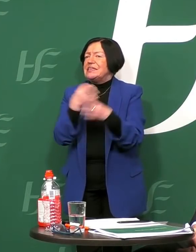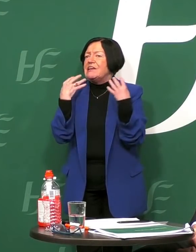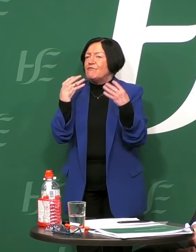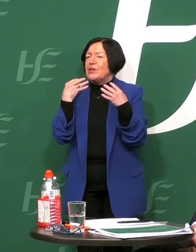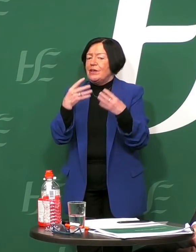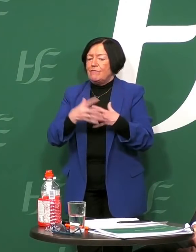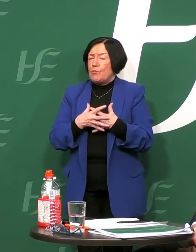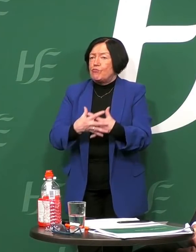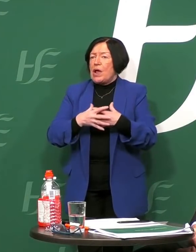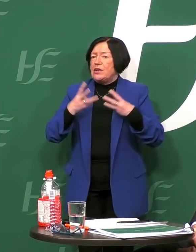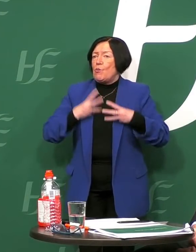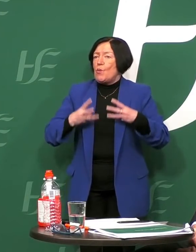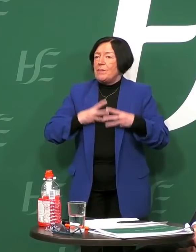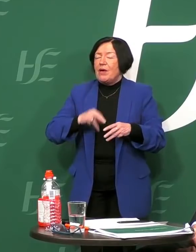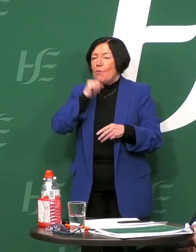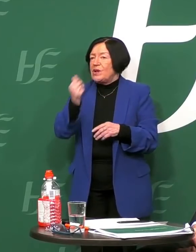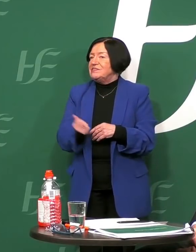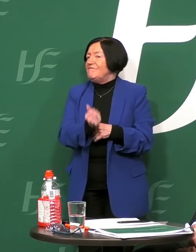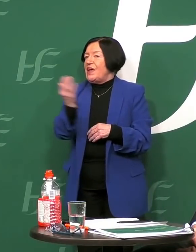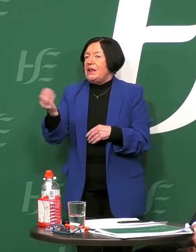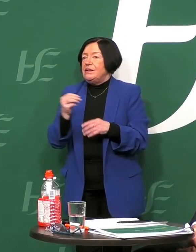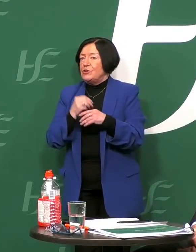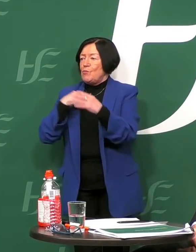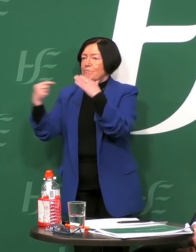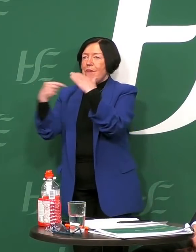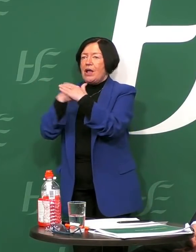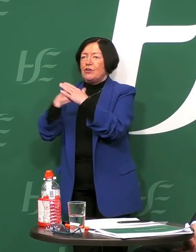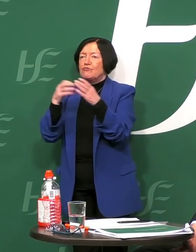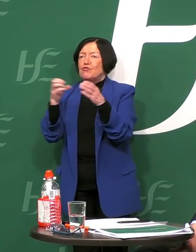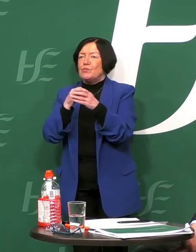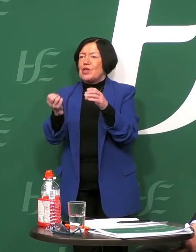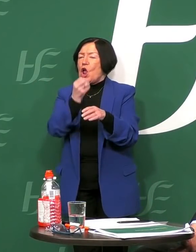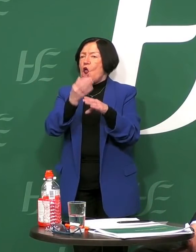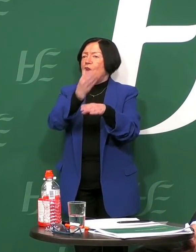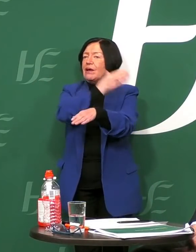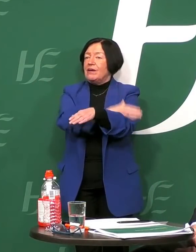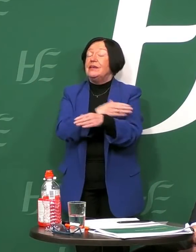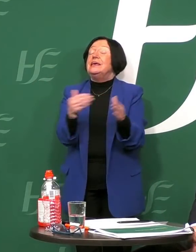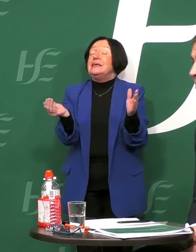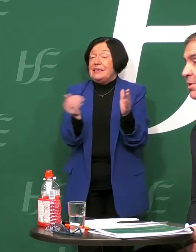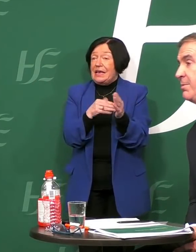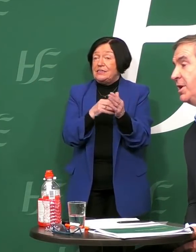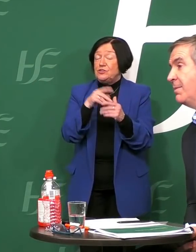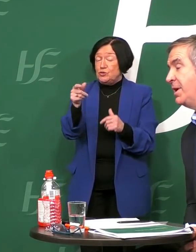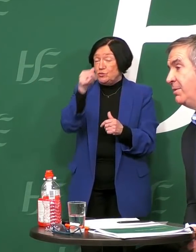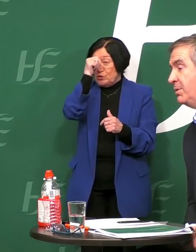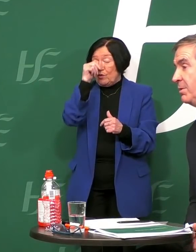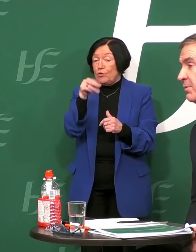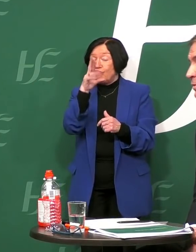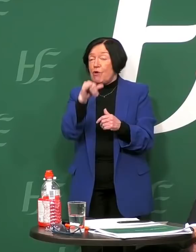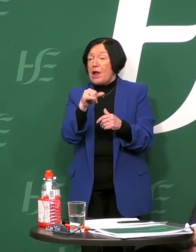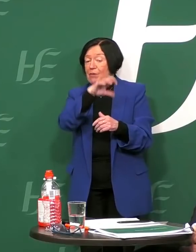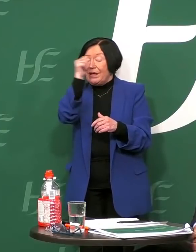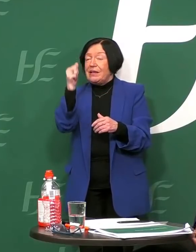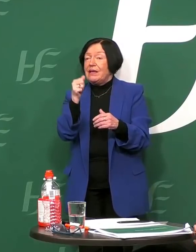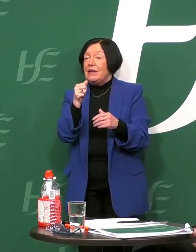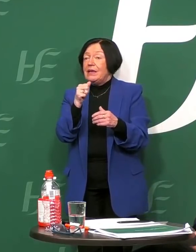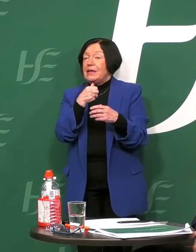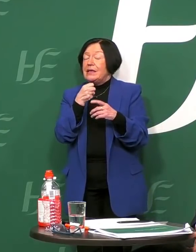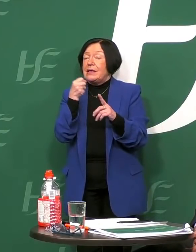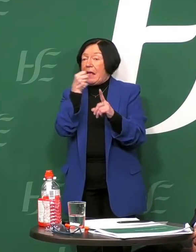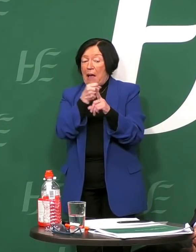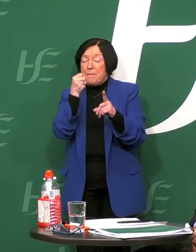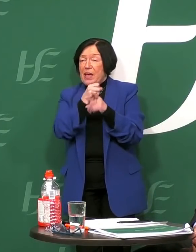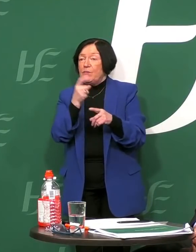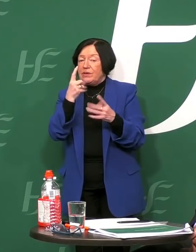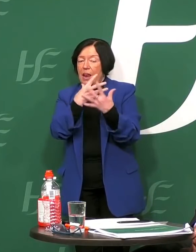for pregnant women, that it wasn't available to migrant groups early enough. Yeah, so I suppose, as you know, in the primary campaign, we've done across our whole